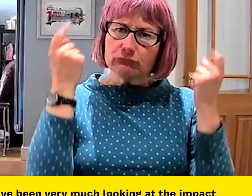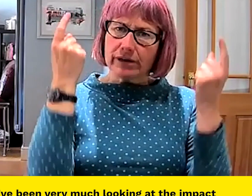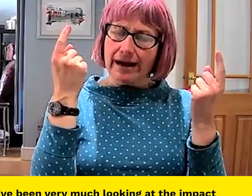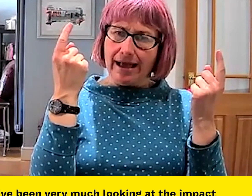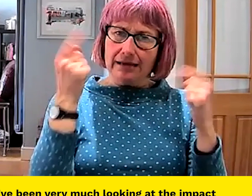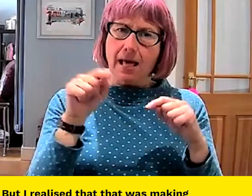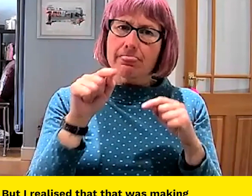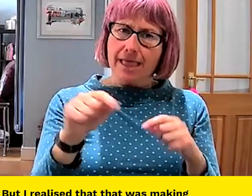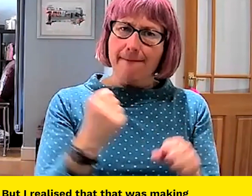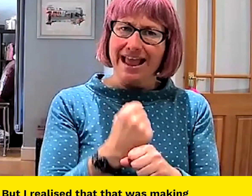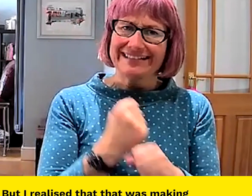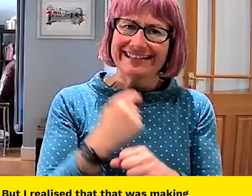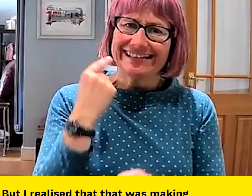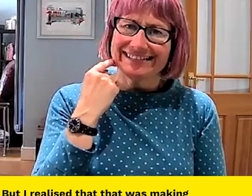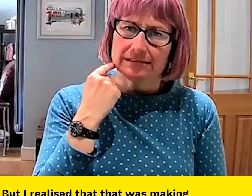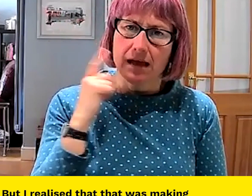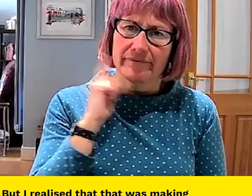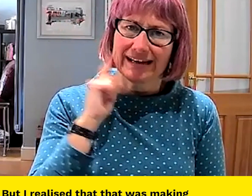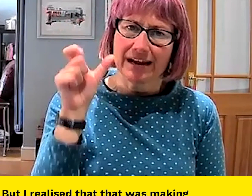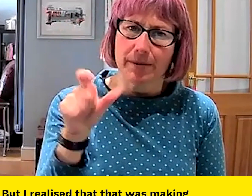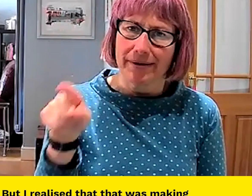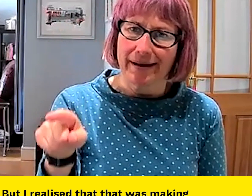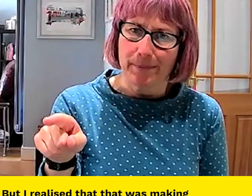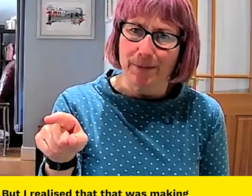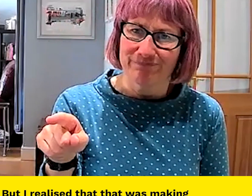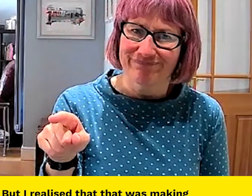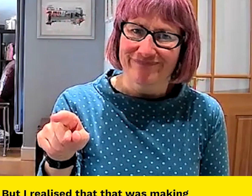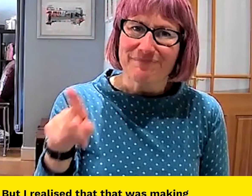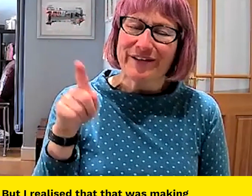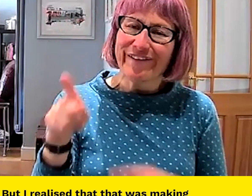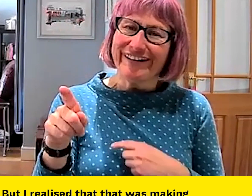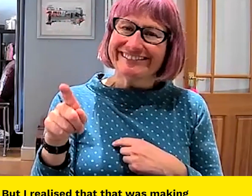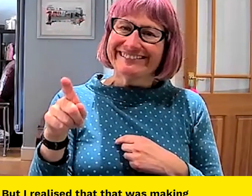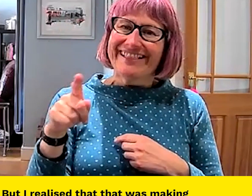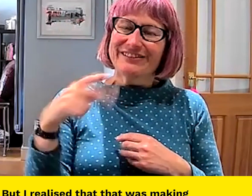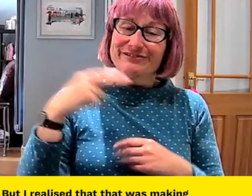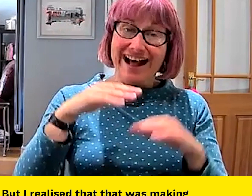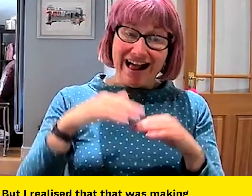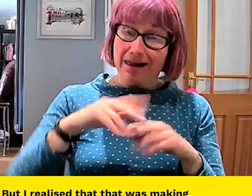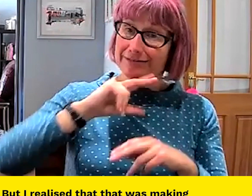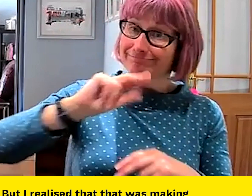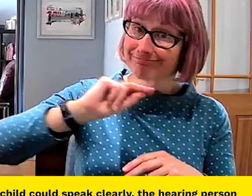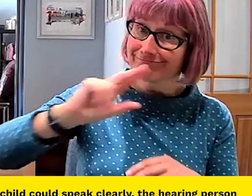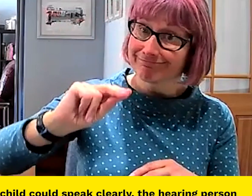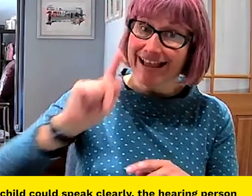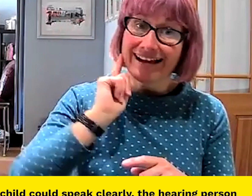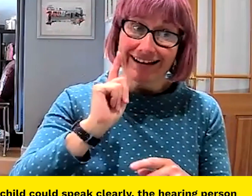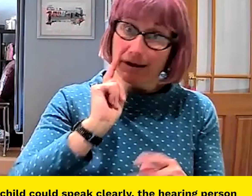fine, but I realised that was making it easier for hearing people. If a deaf child could